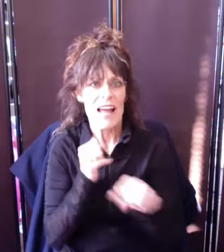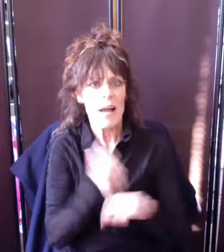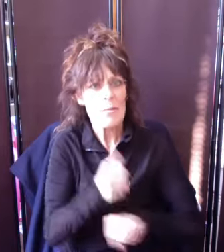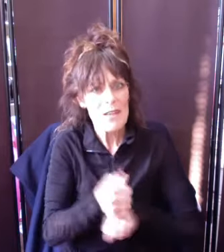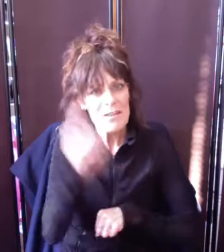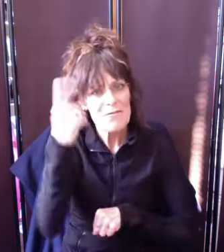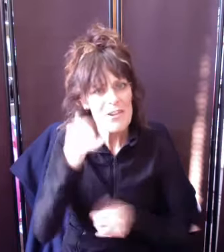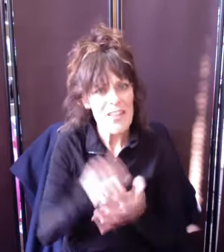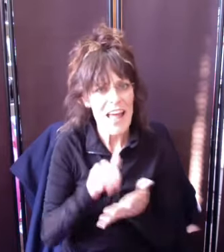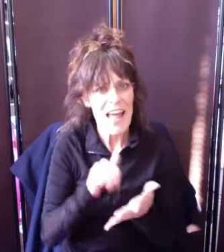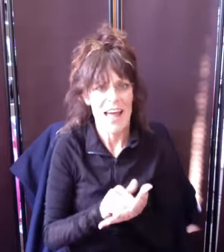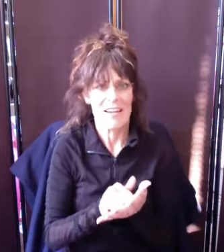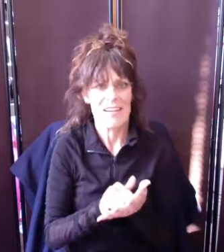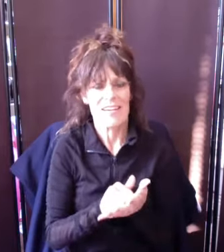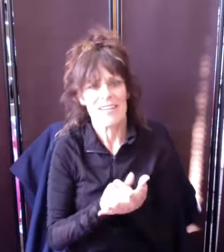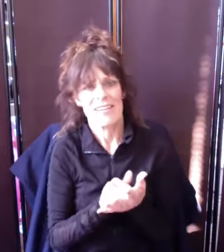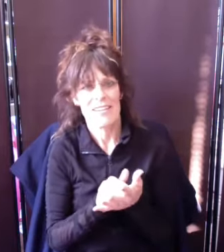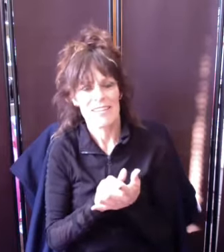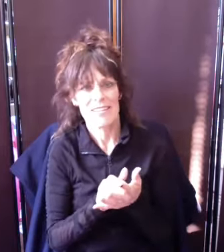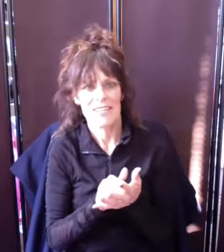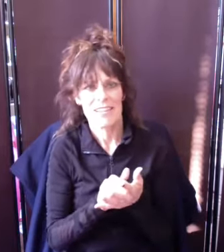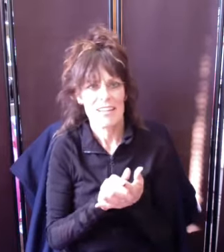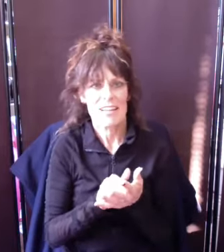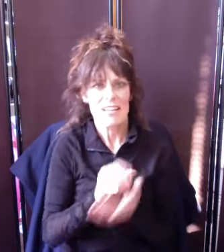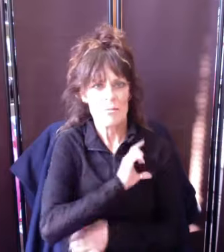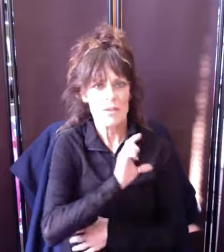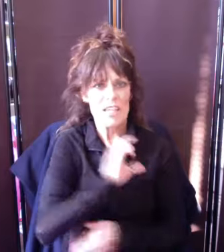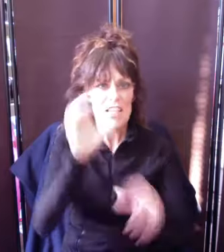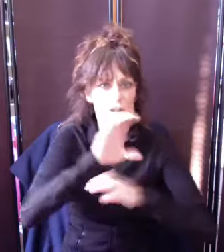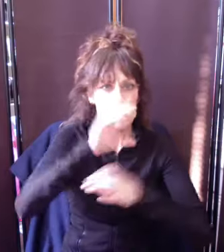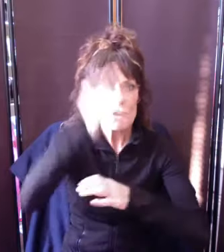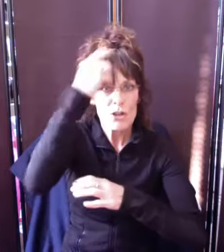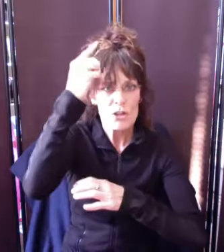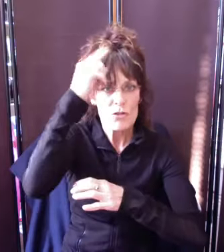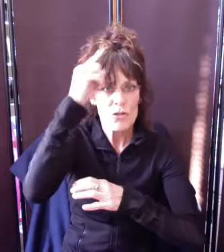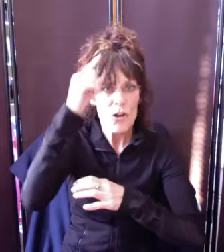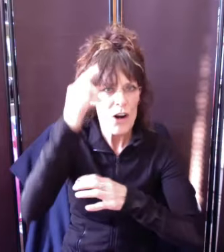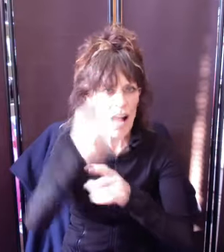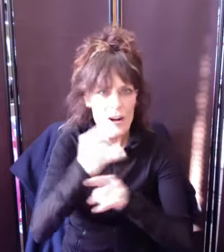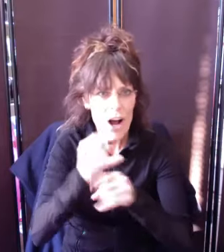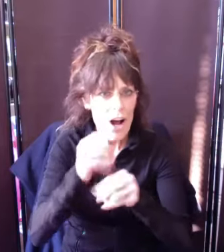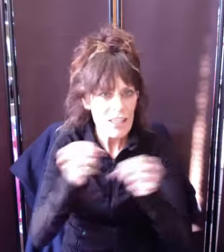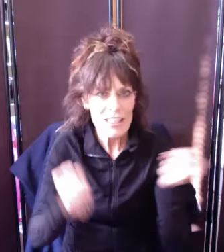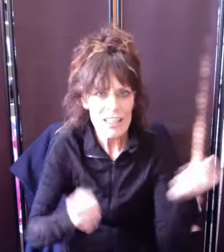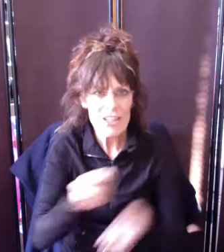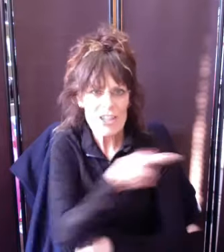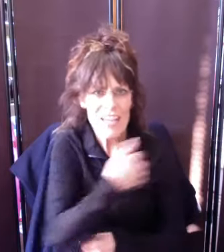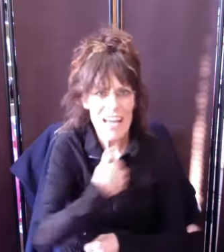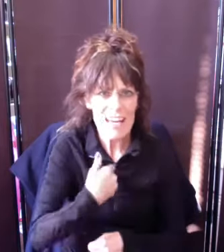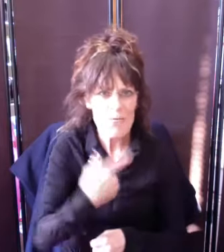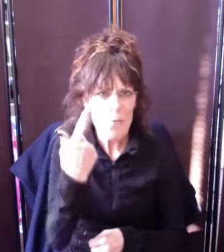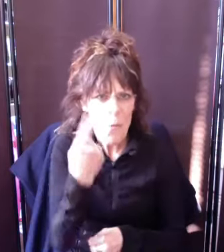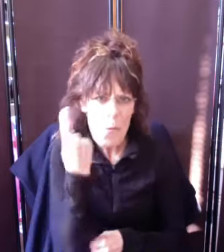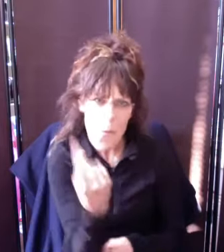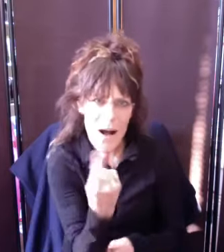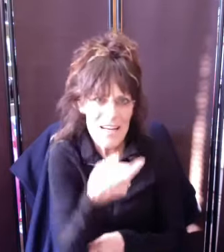off. Police officer searched the car. We literally didn't, she only had one nip, right? We'd already used it. We'd already